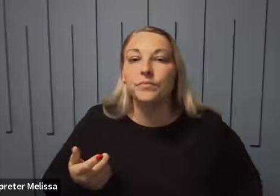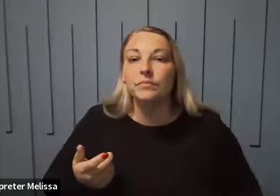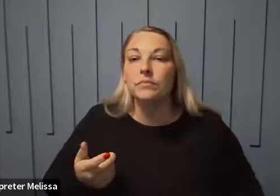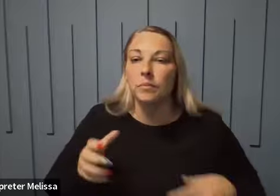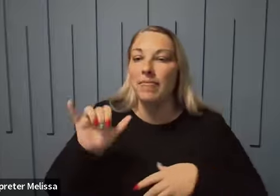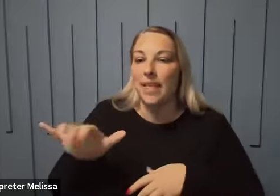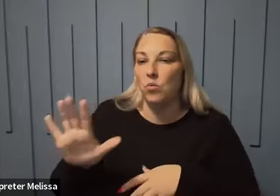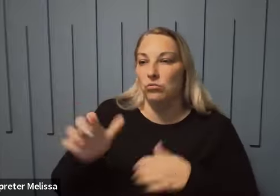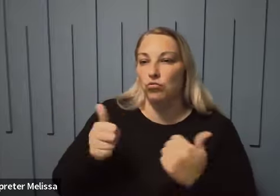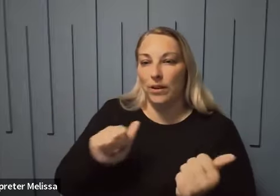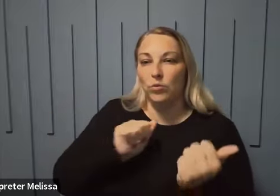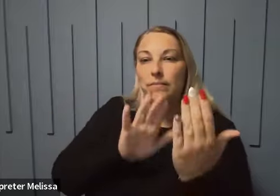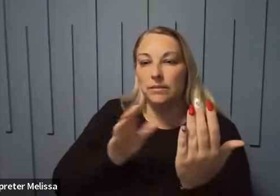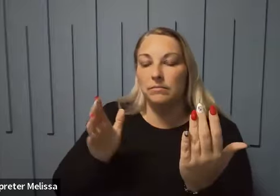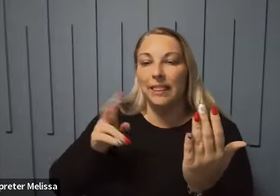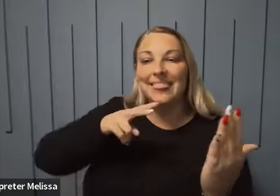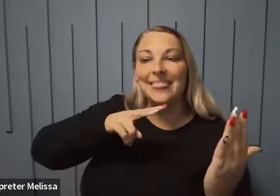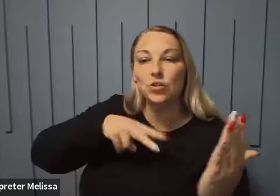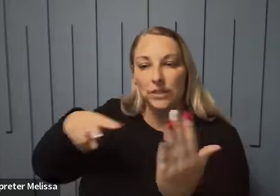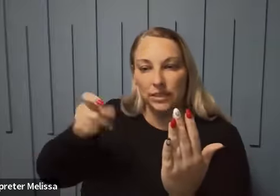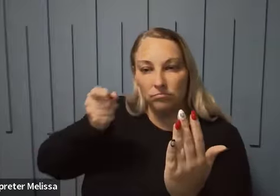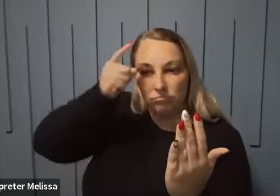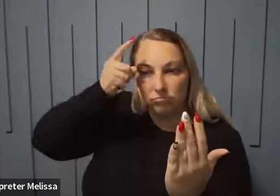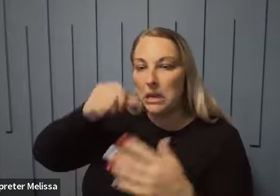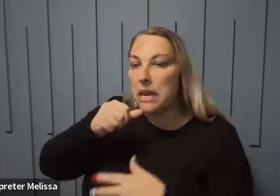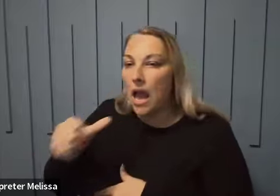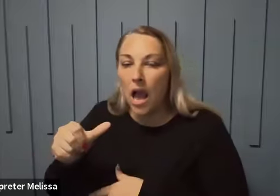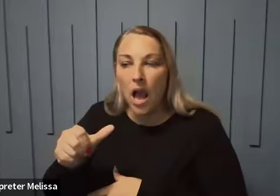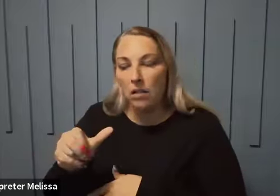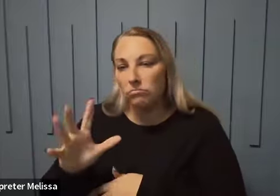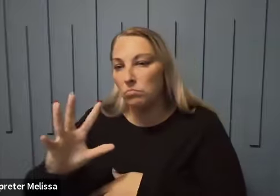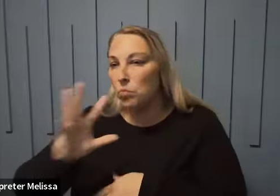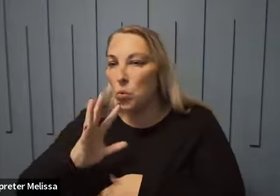what he was addressing, literacy. He was not focused on spoken English,